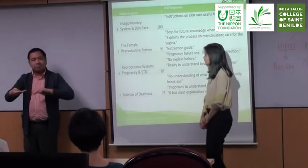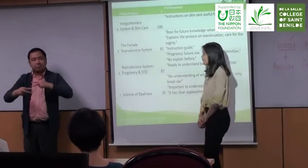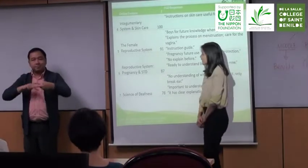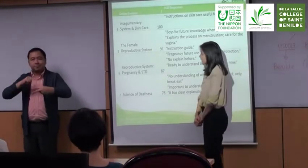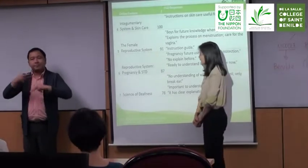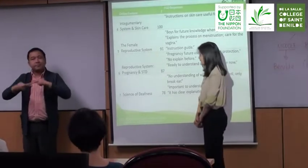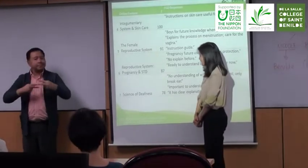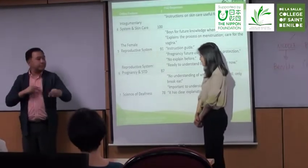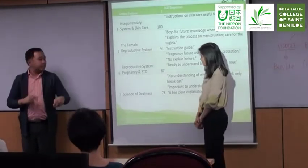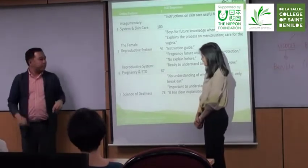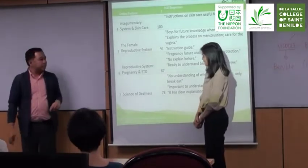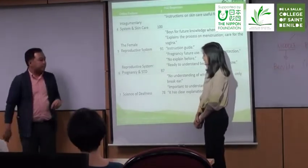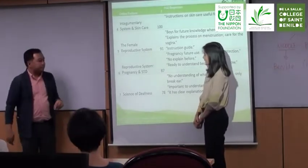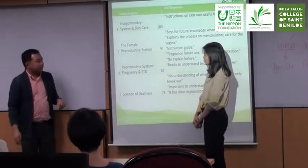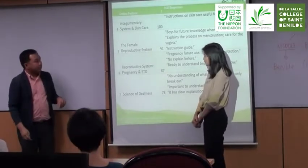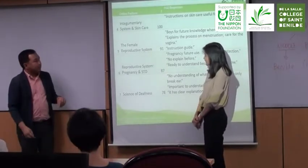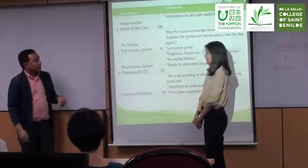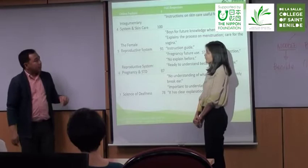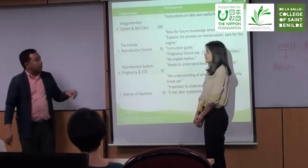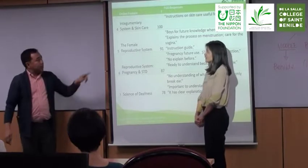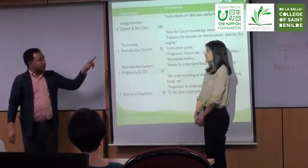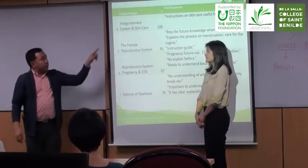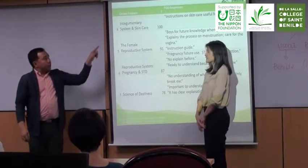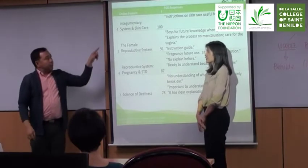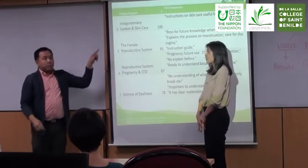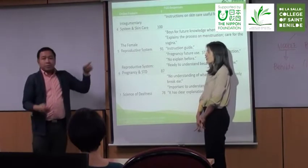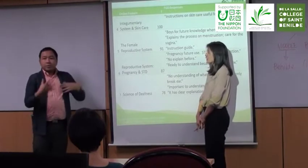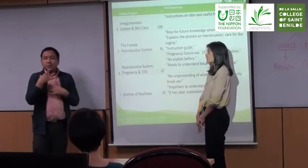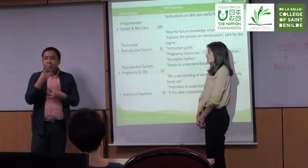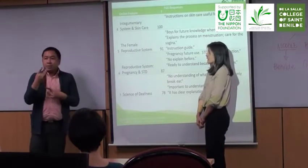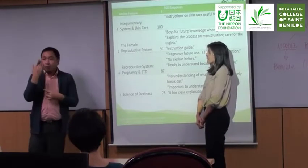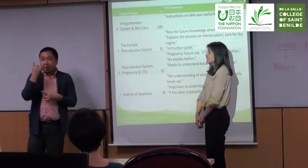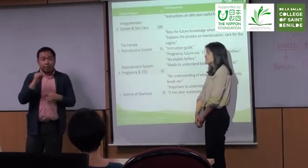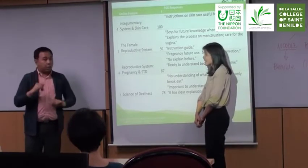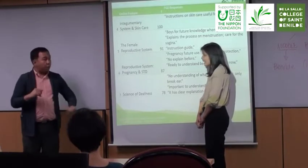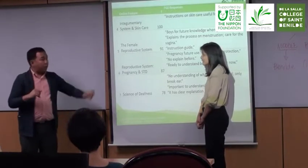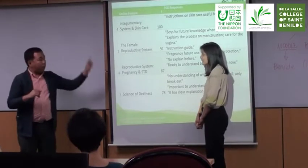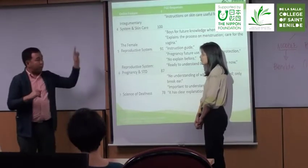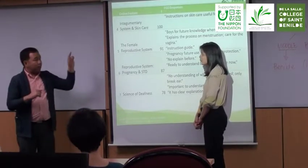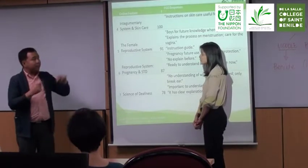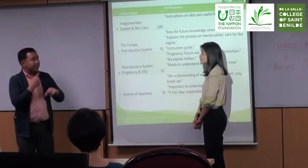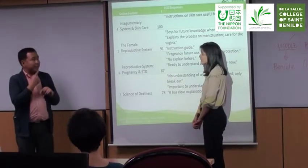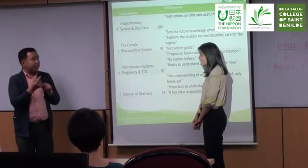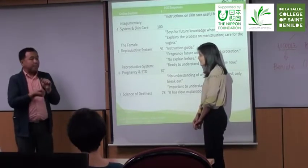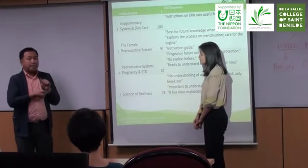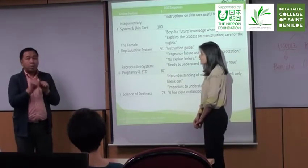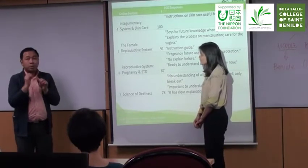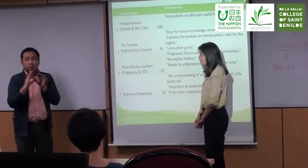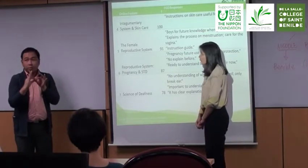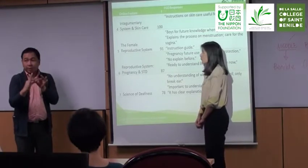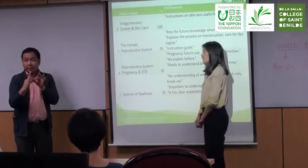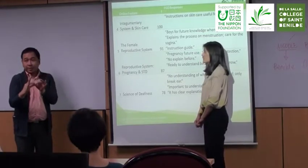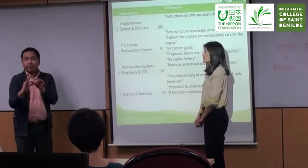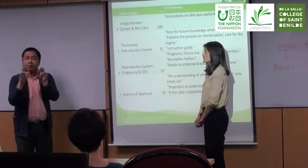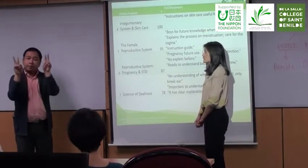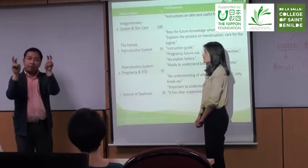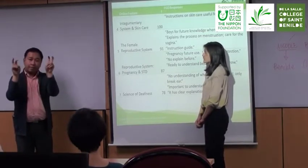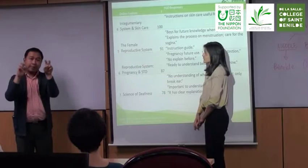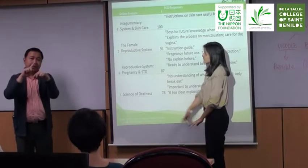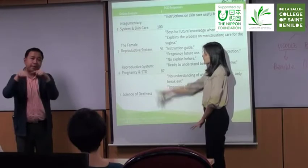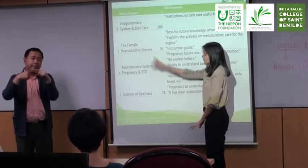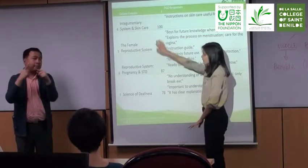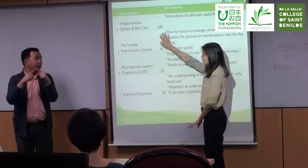This one would be interesting because they're all, they said they most relate to the topics